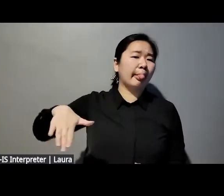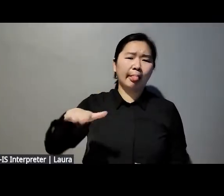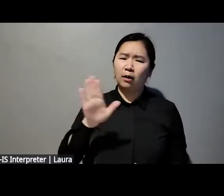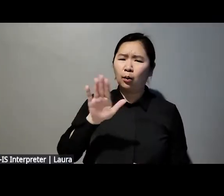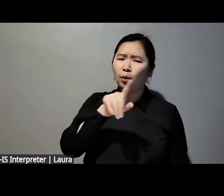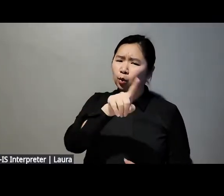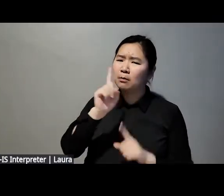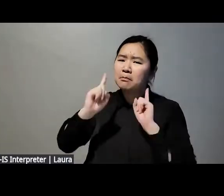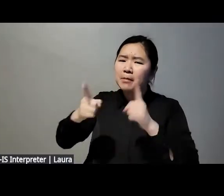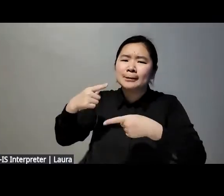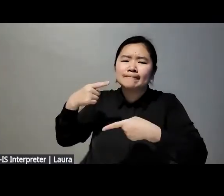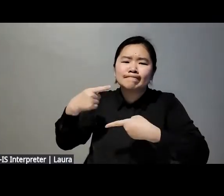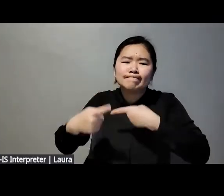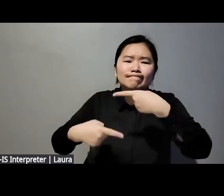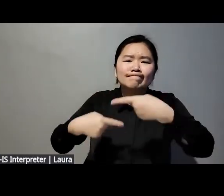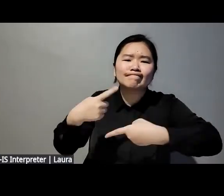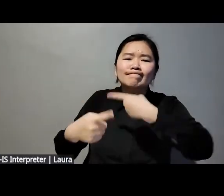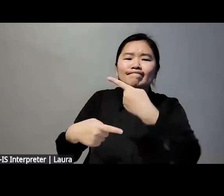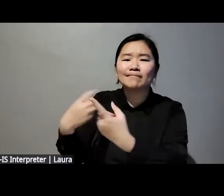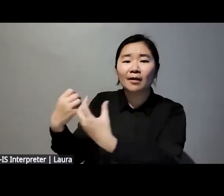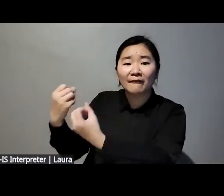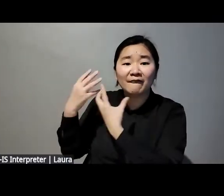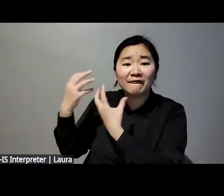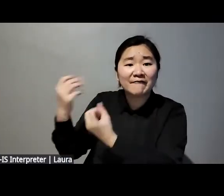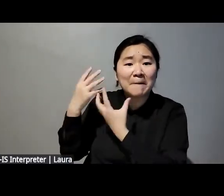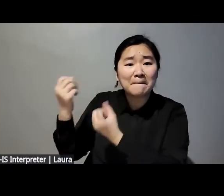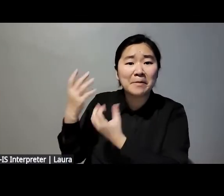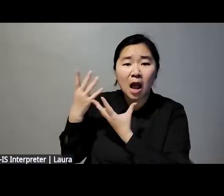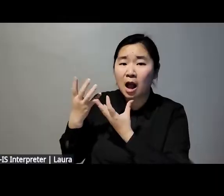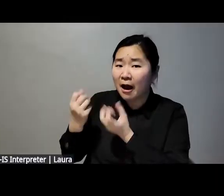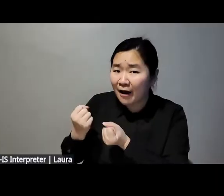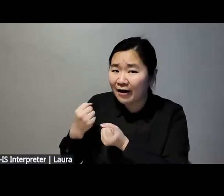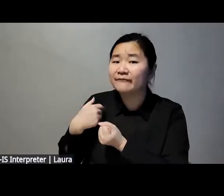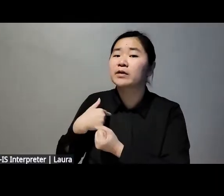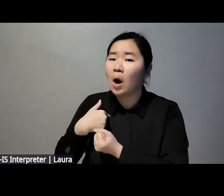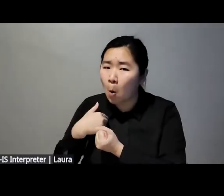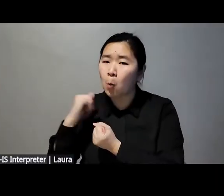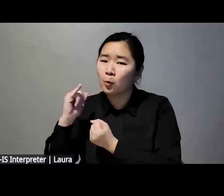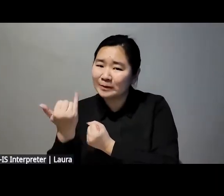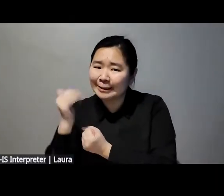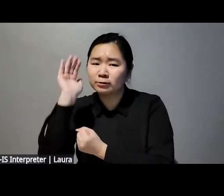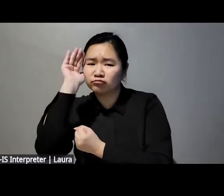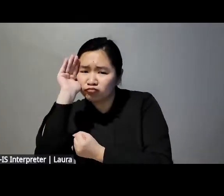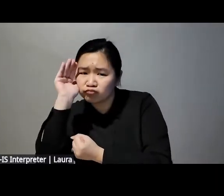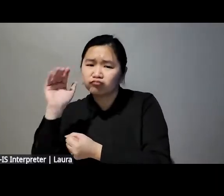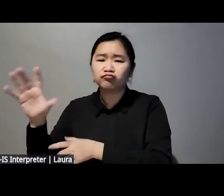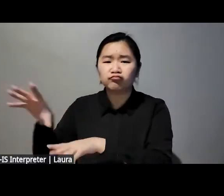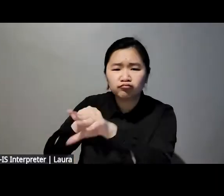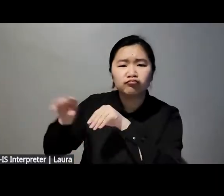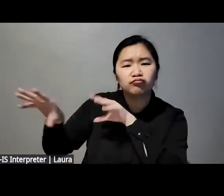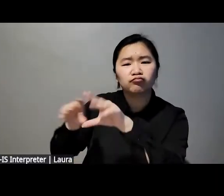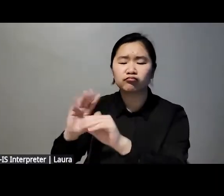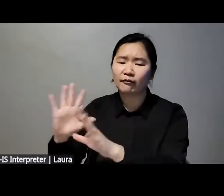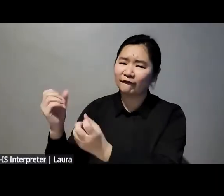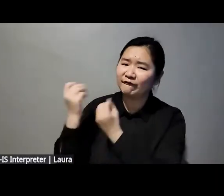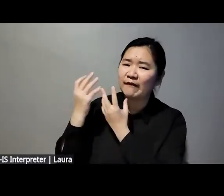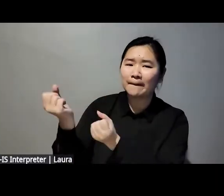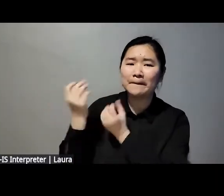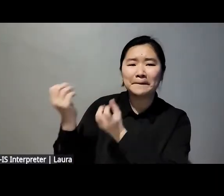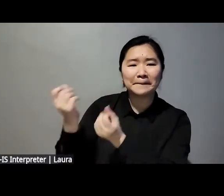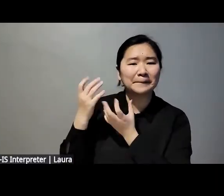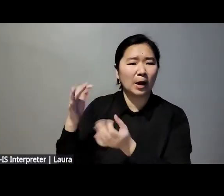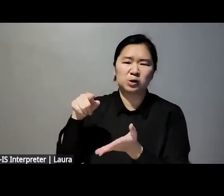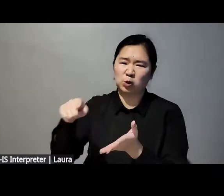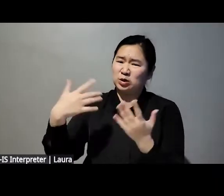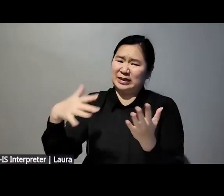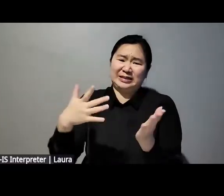program effectiveness. And I think the papers that we've looked at so far have communicated this to